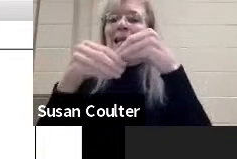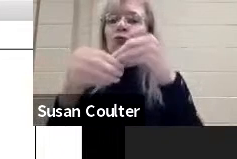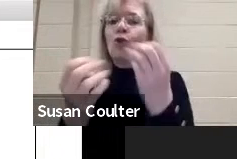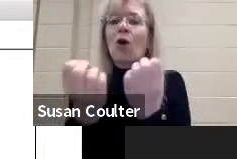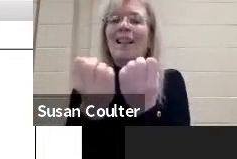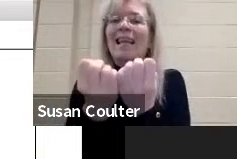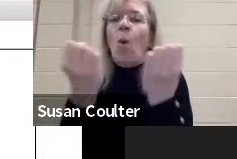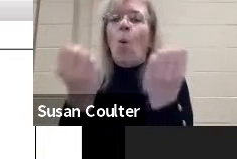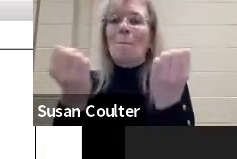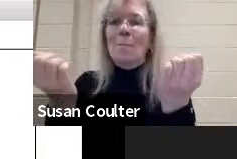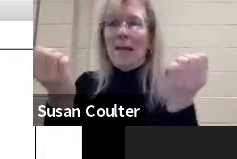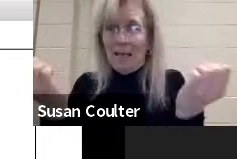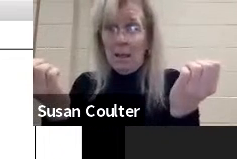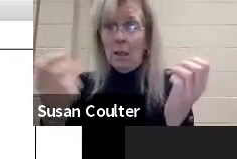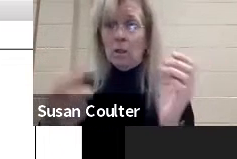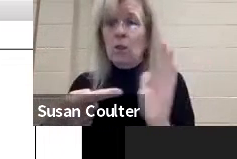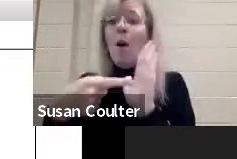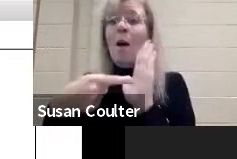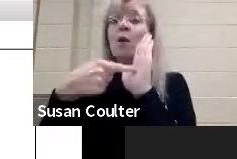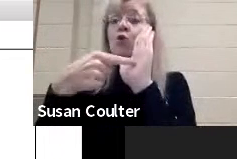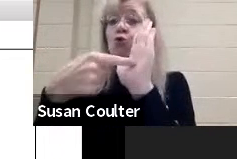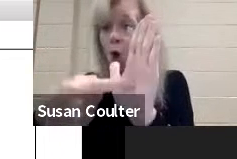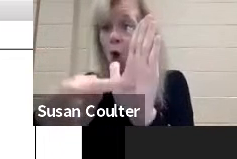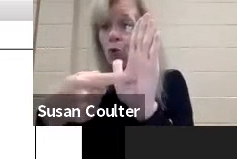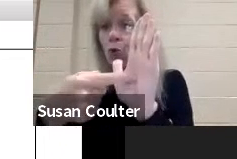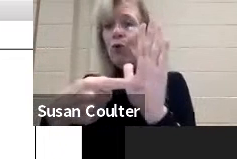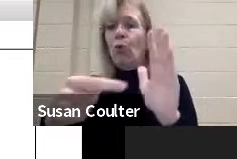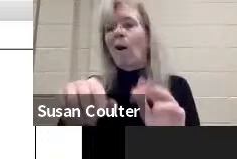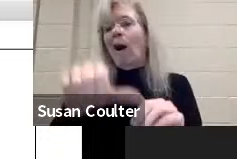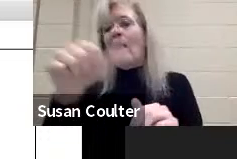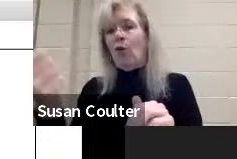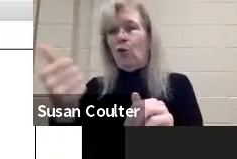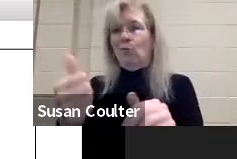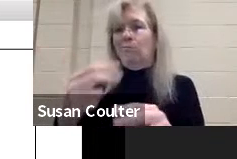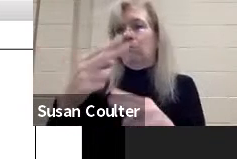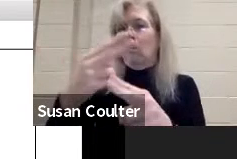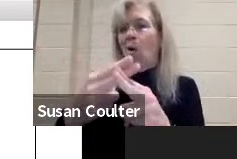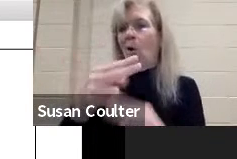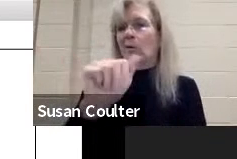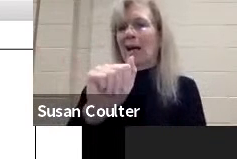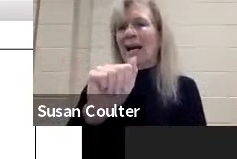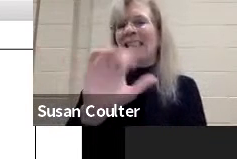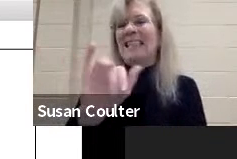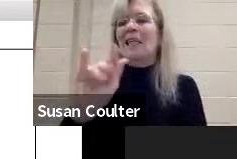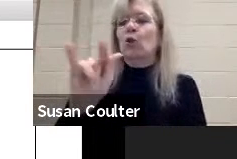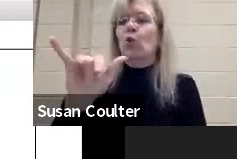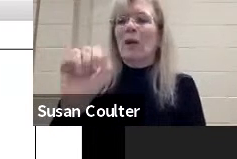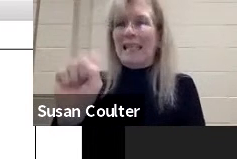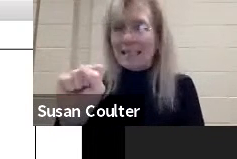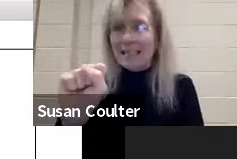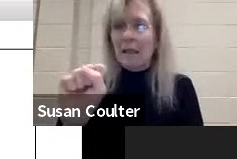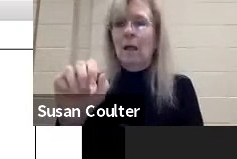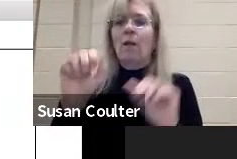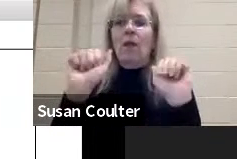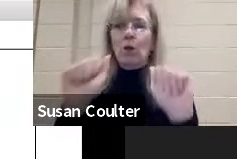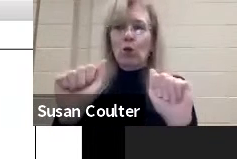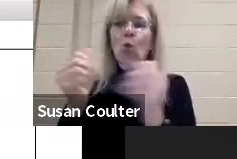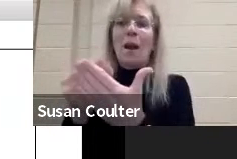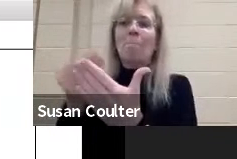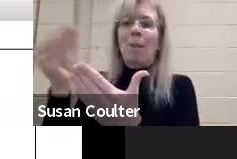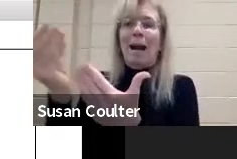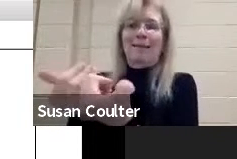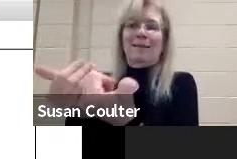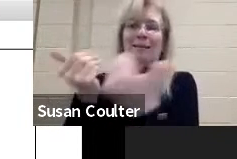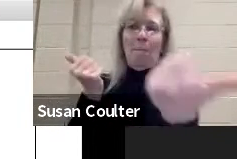need additional equipment. So I'm going to show you other called accessories that